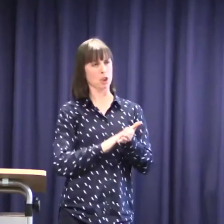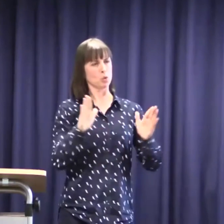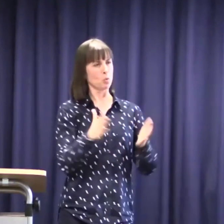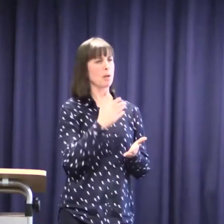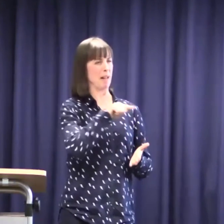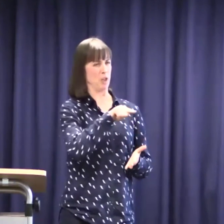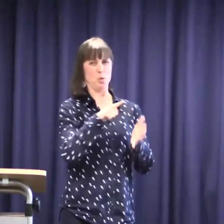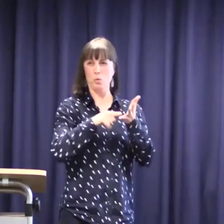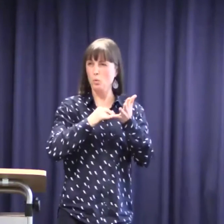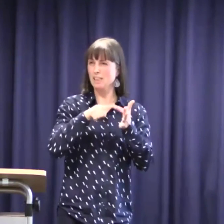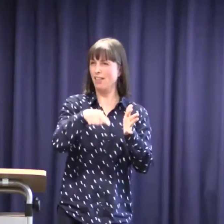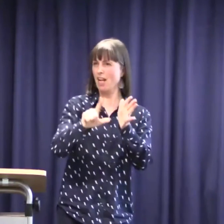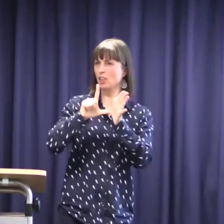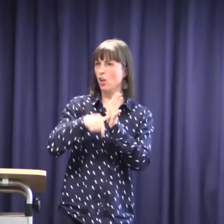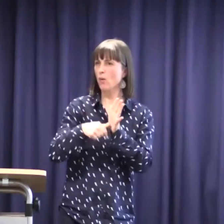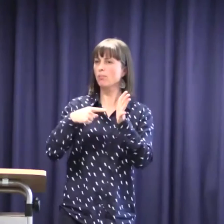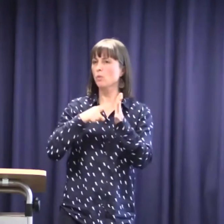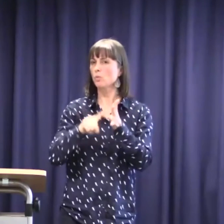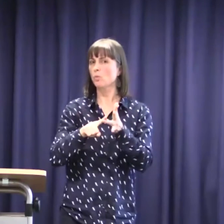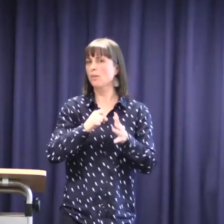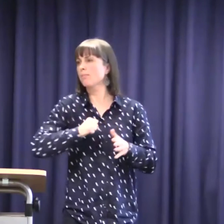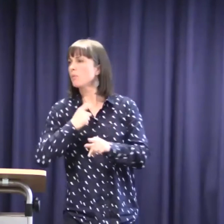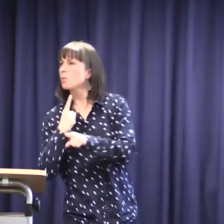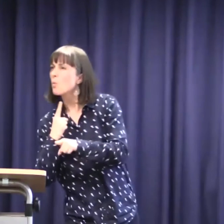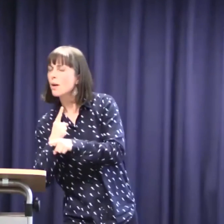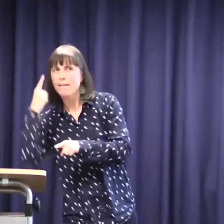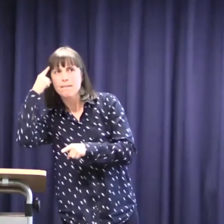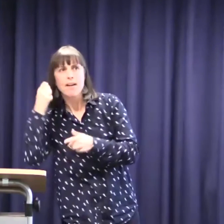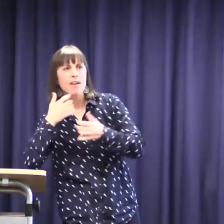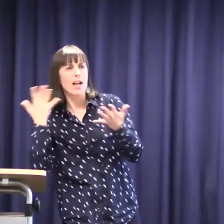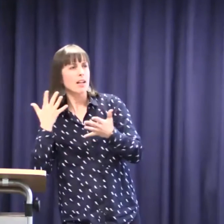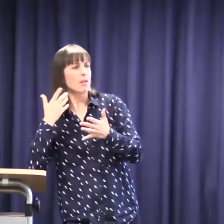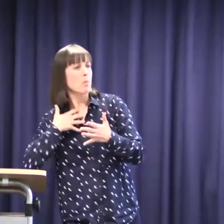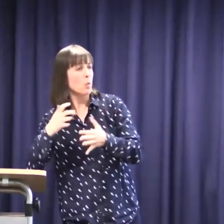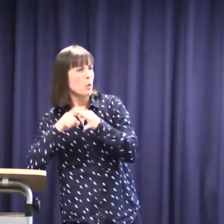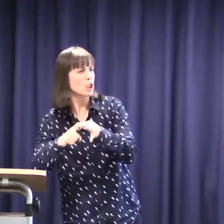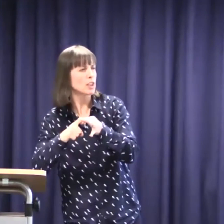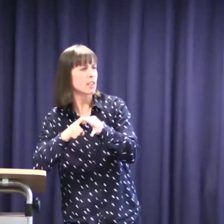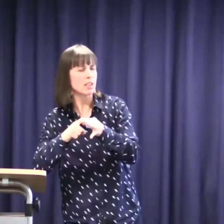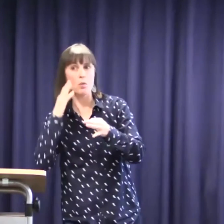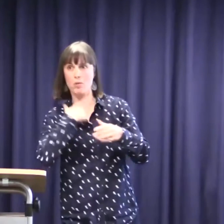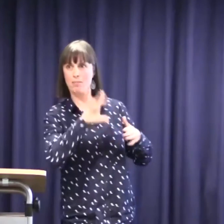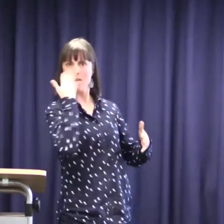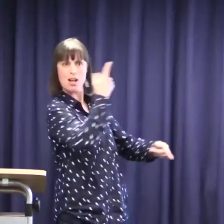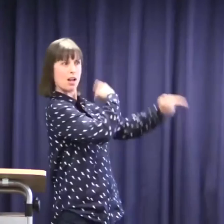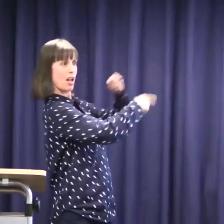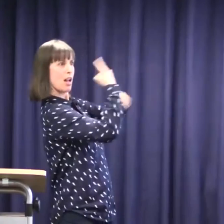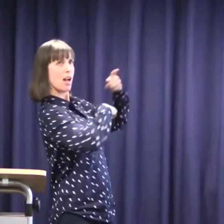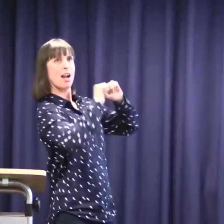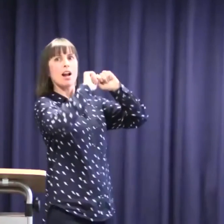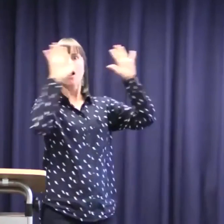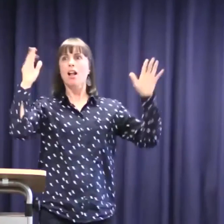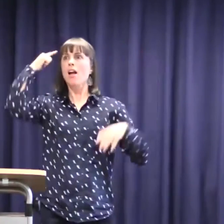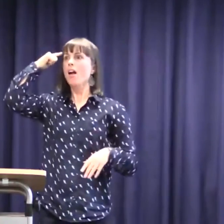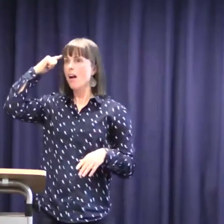Then we'll have a break for 10 minutes. It'll just be a short break, but it's a good opportunity to discuss any questions you